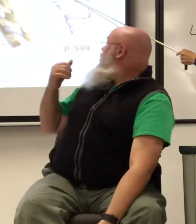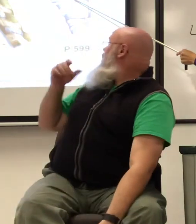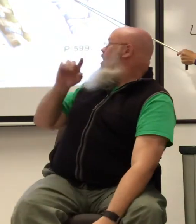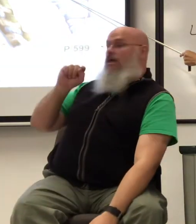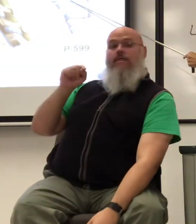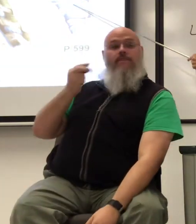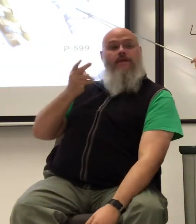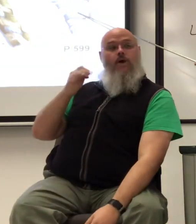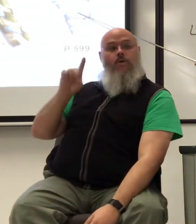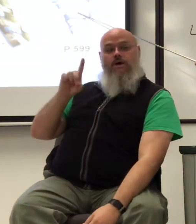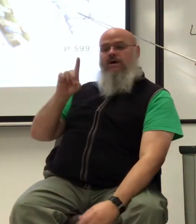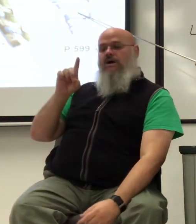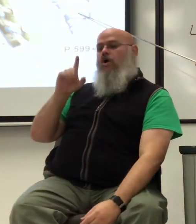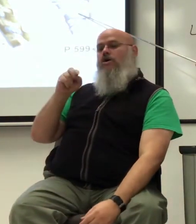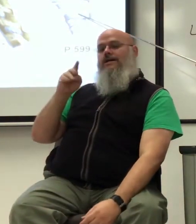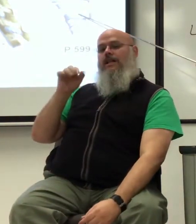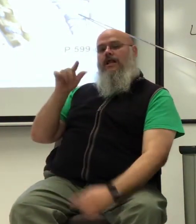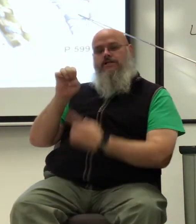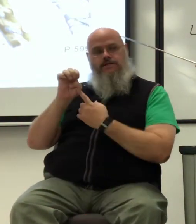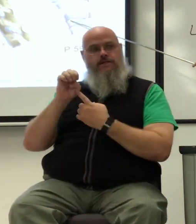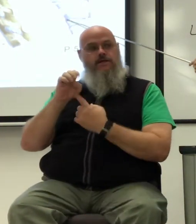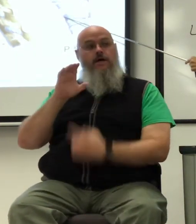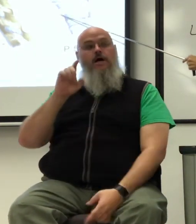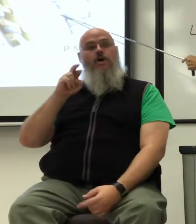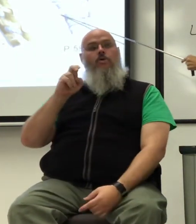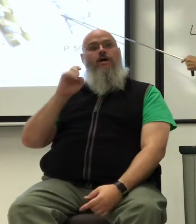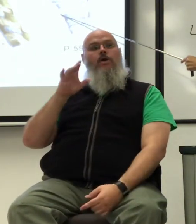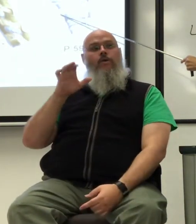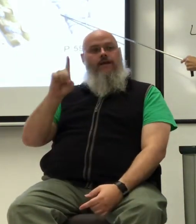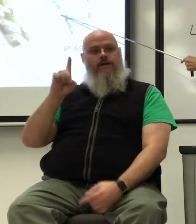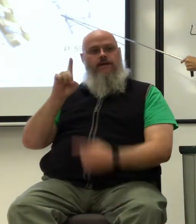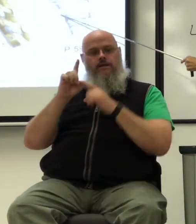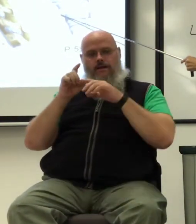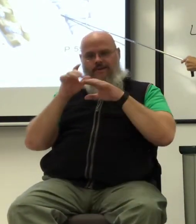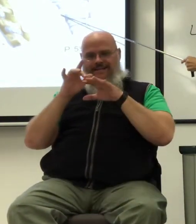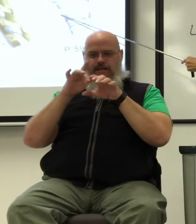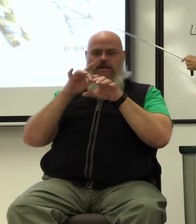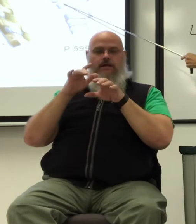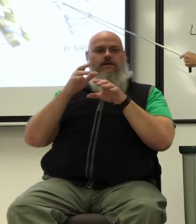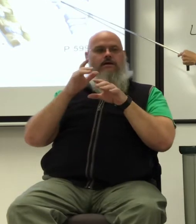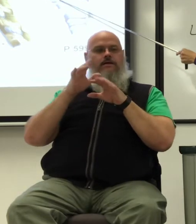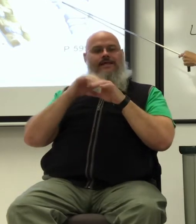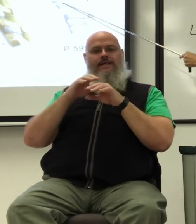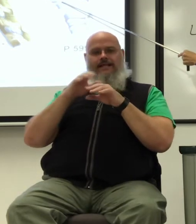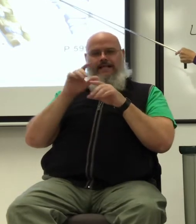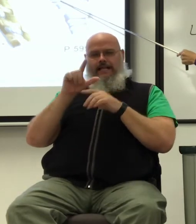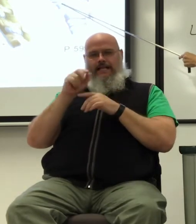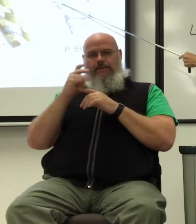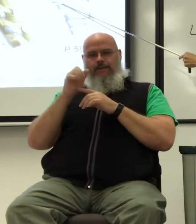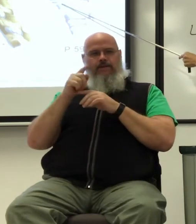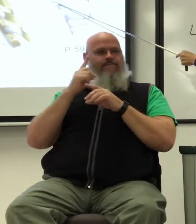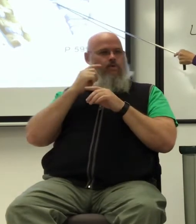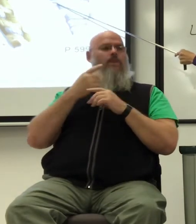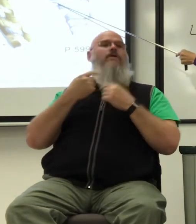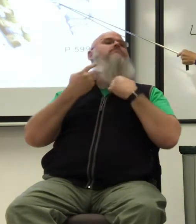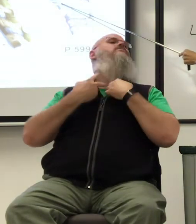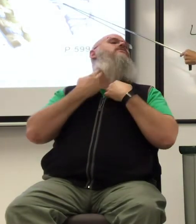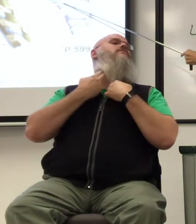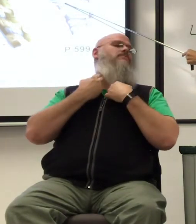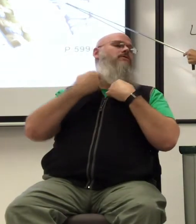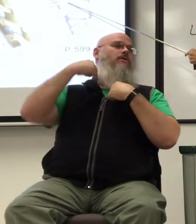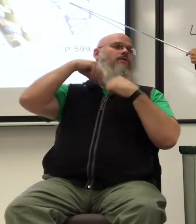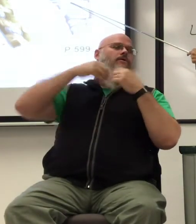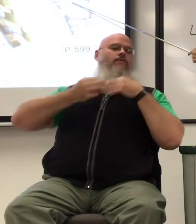cartilage. There's a cricoid cartilage. There's that little ligament in between them for tracheotomy. These two ligaments, the one I mentioned,